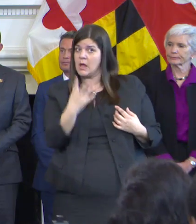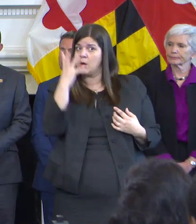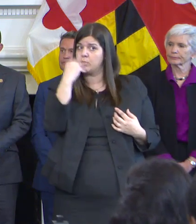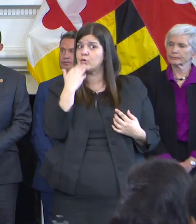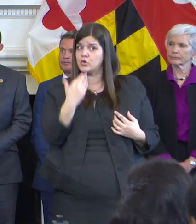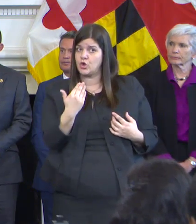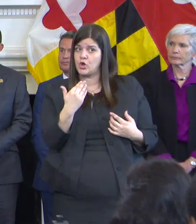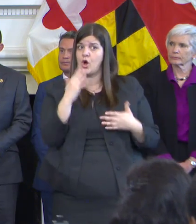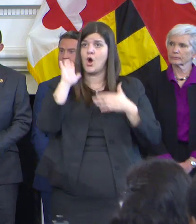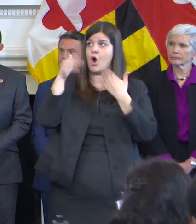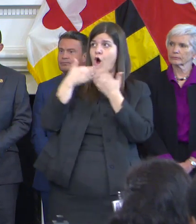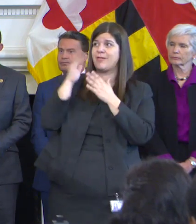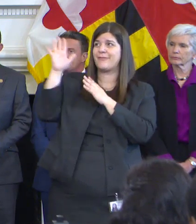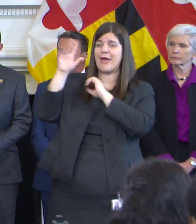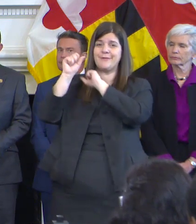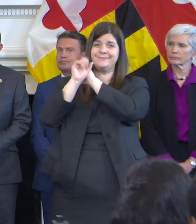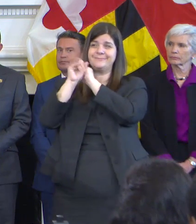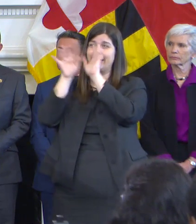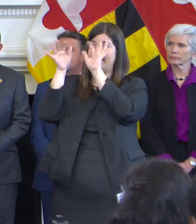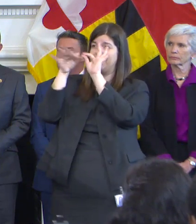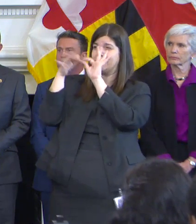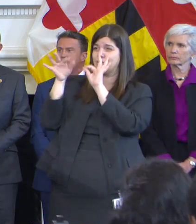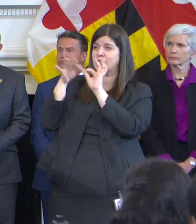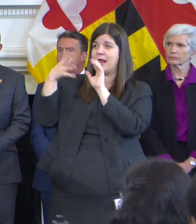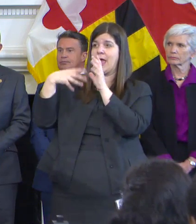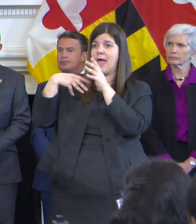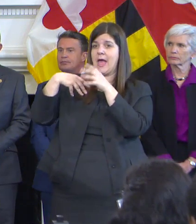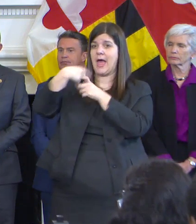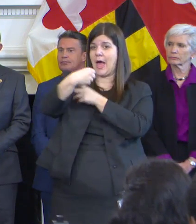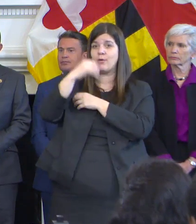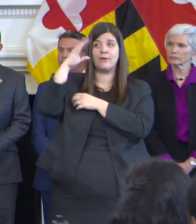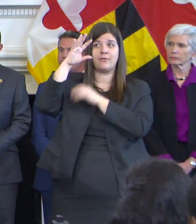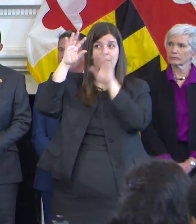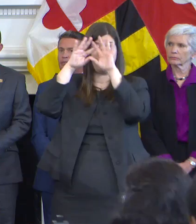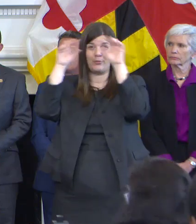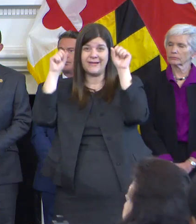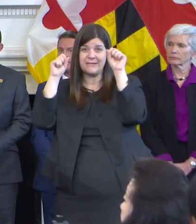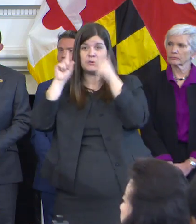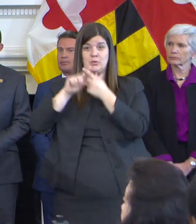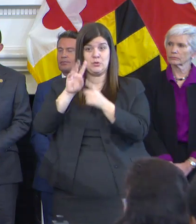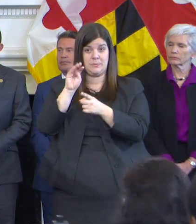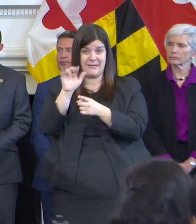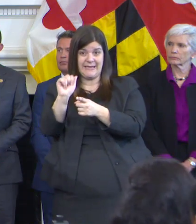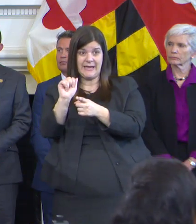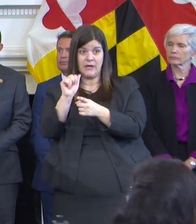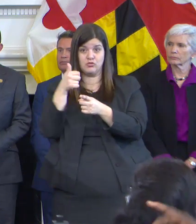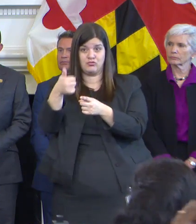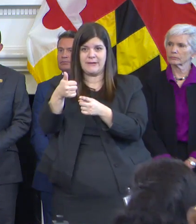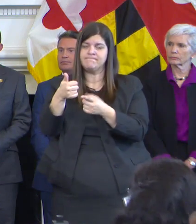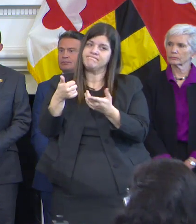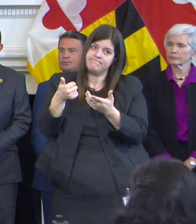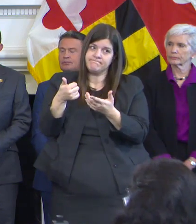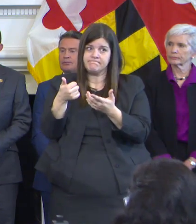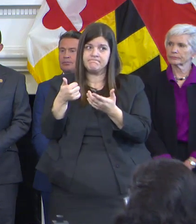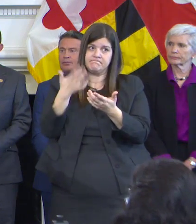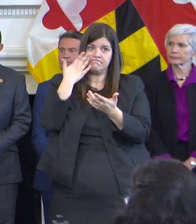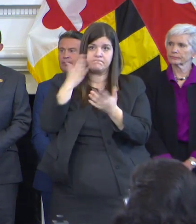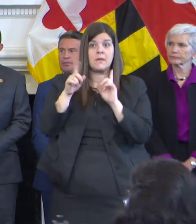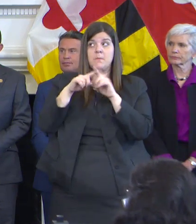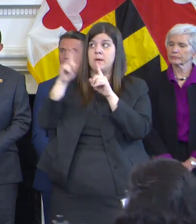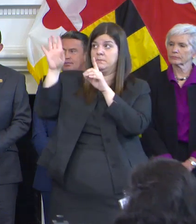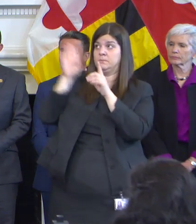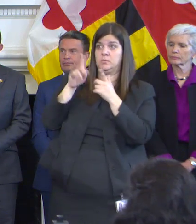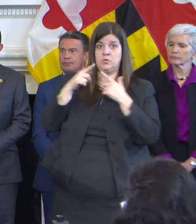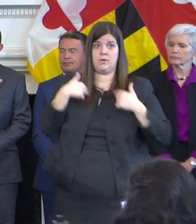messaging that comes out of the president to all the media has been perfect, but the cooperation from the rest of the entire